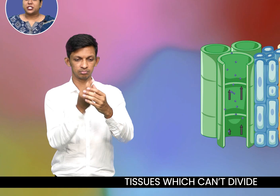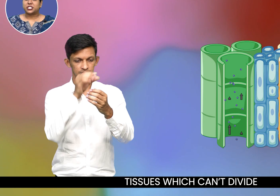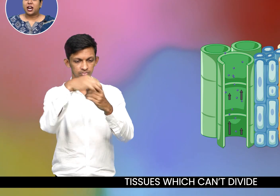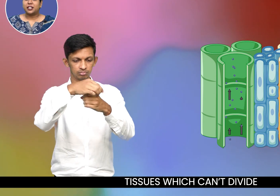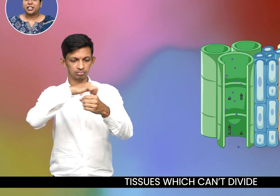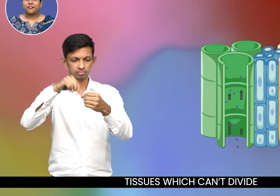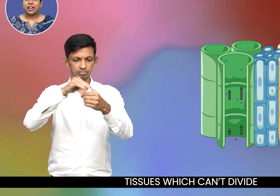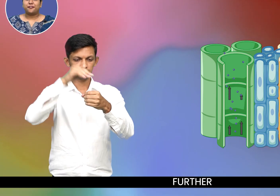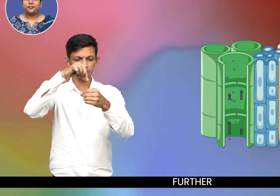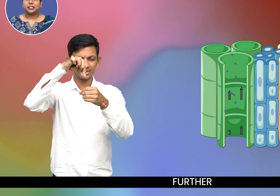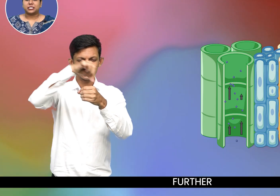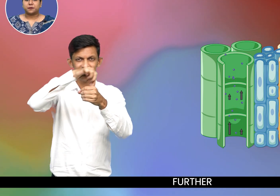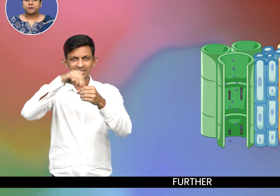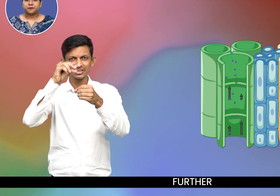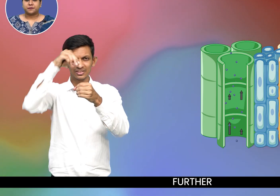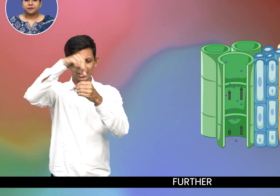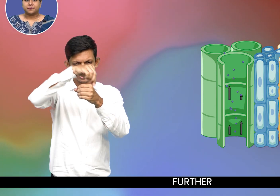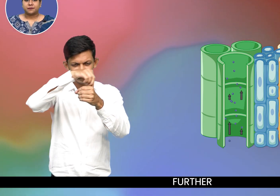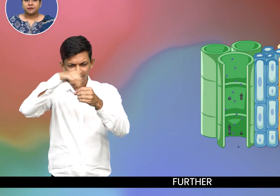Tissue which can't divide further.